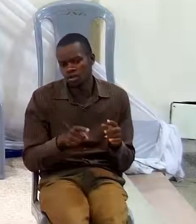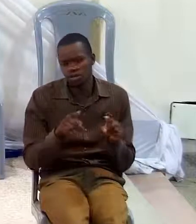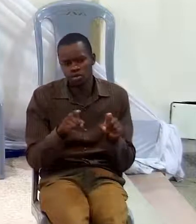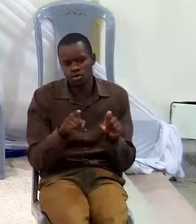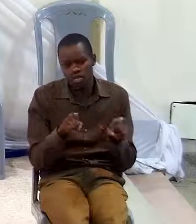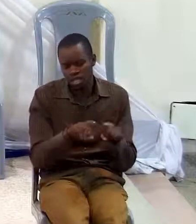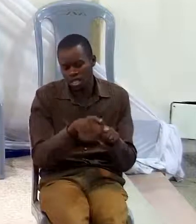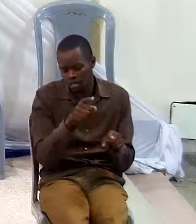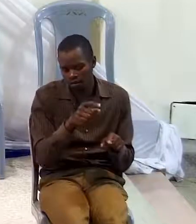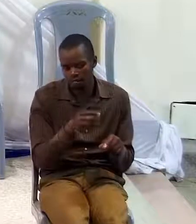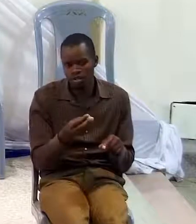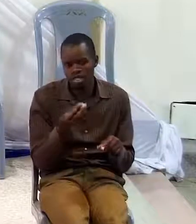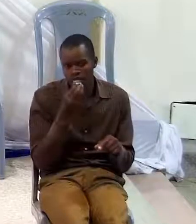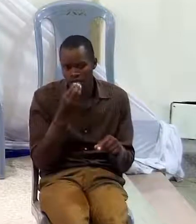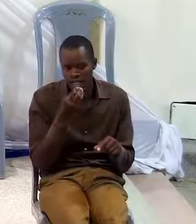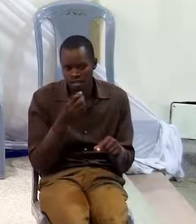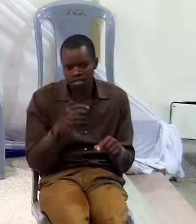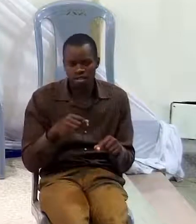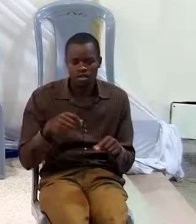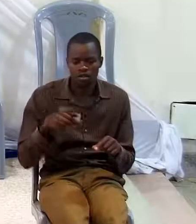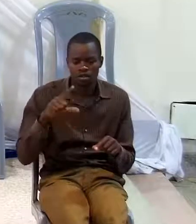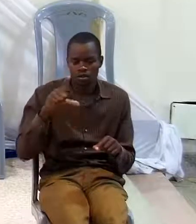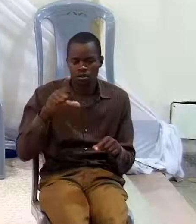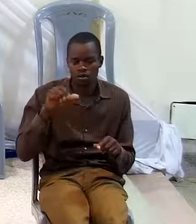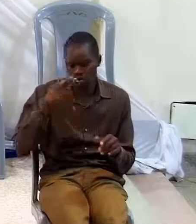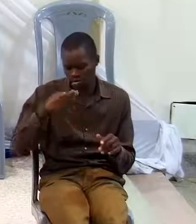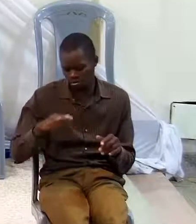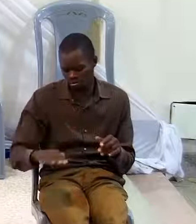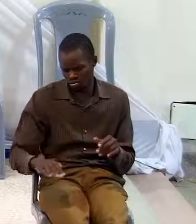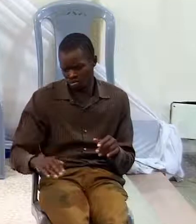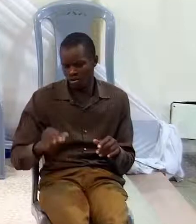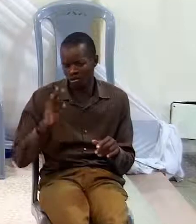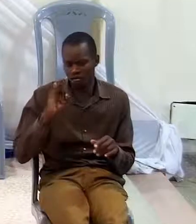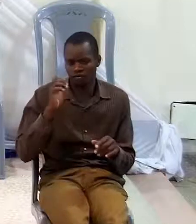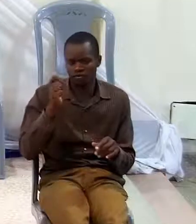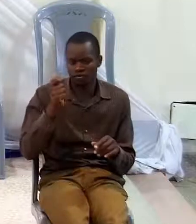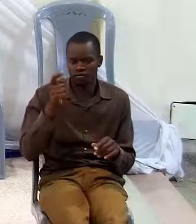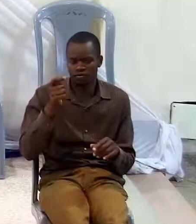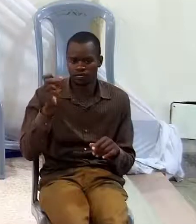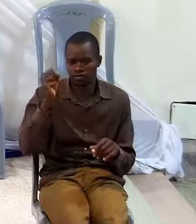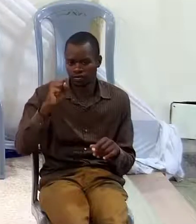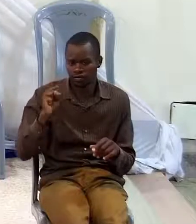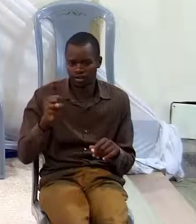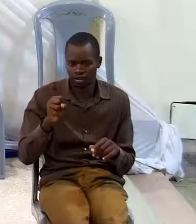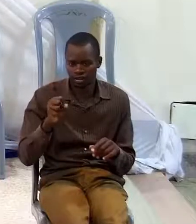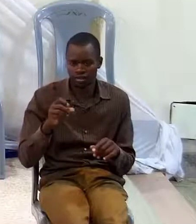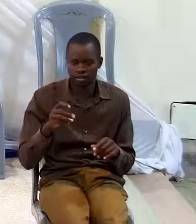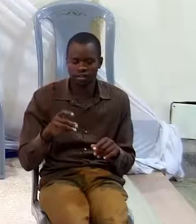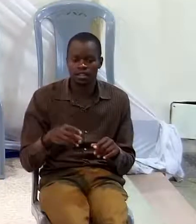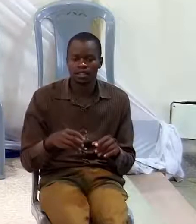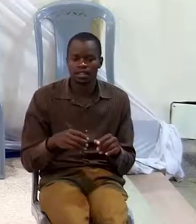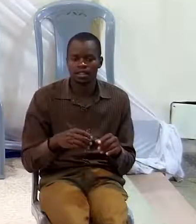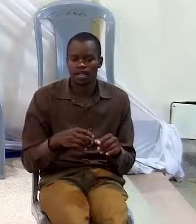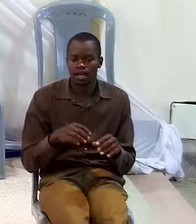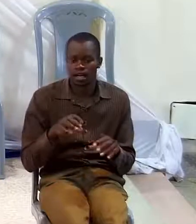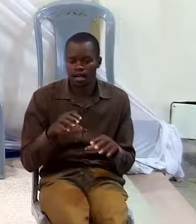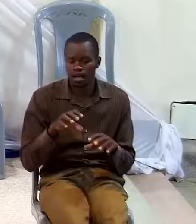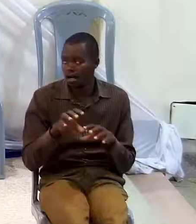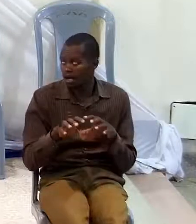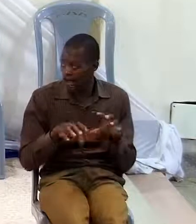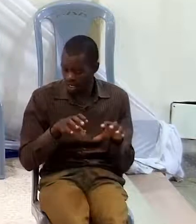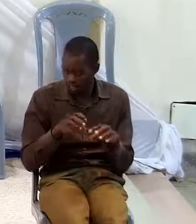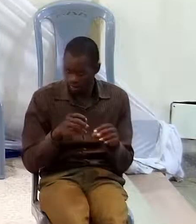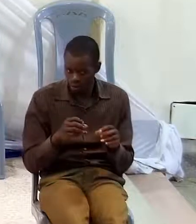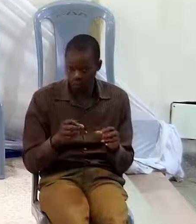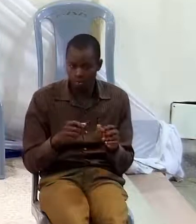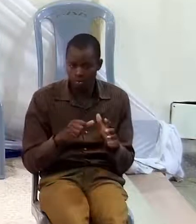low-fat dairy products. The low-fat dairy products, like the skimmed milk, like the